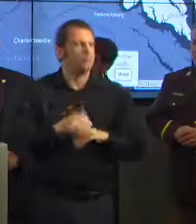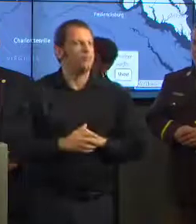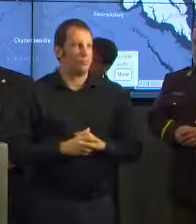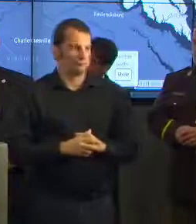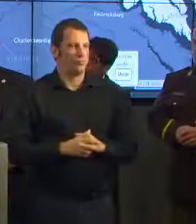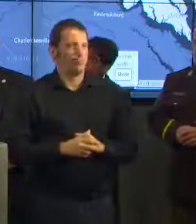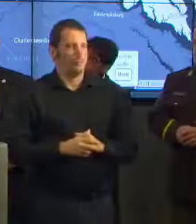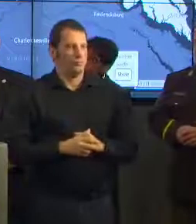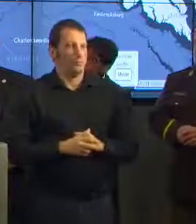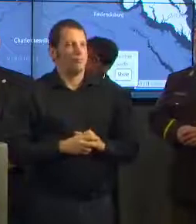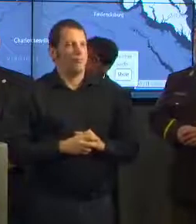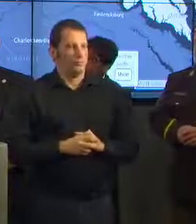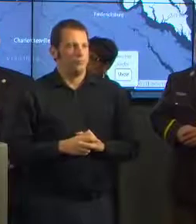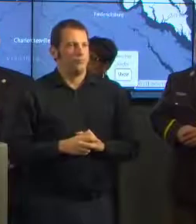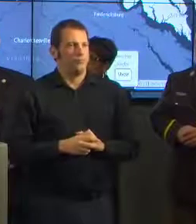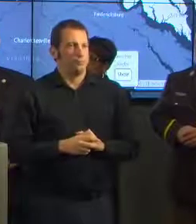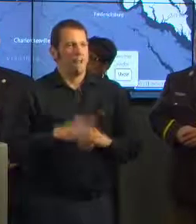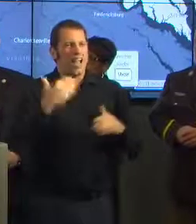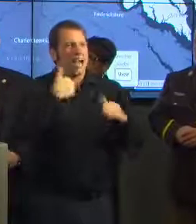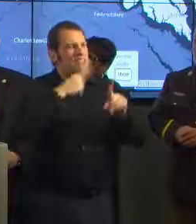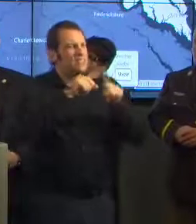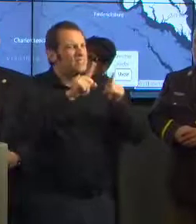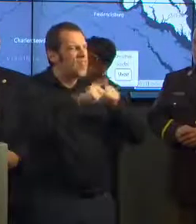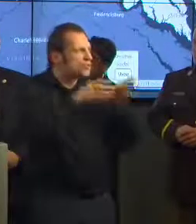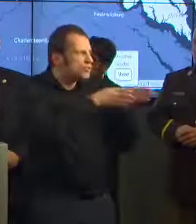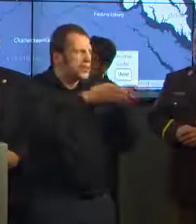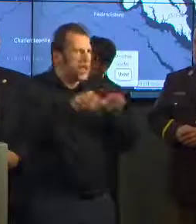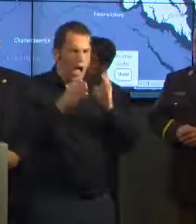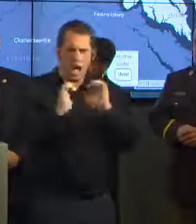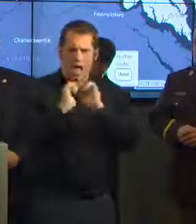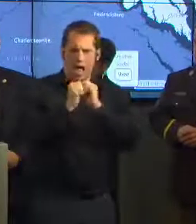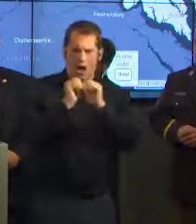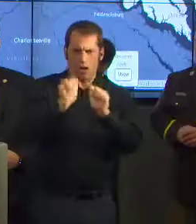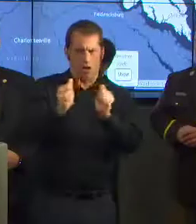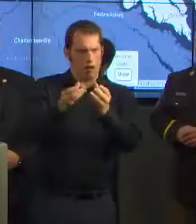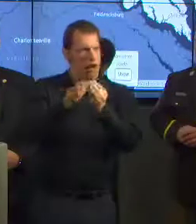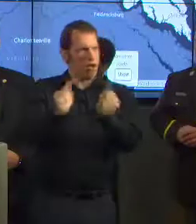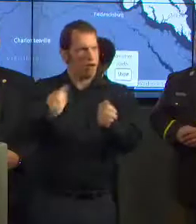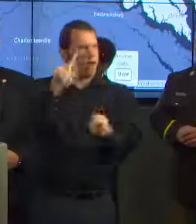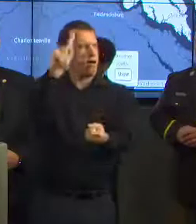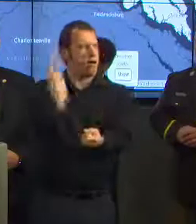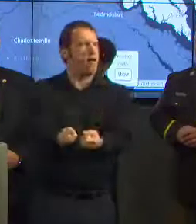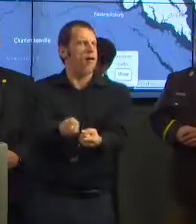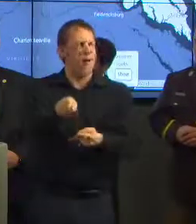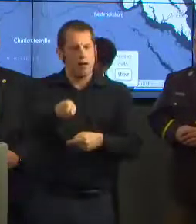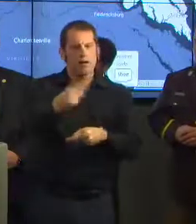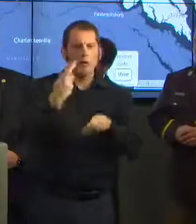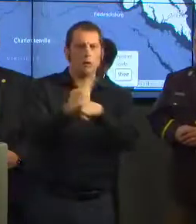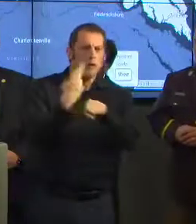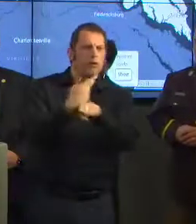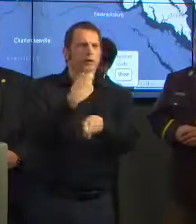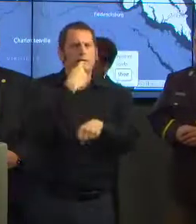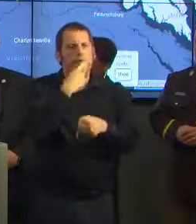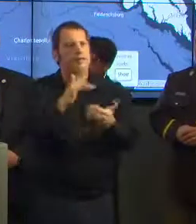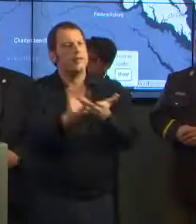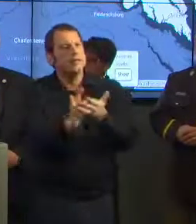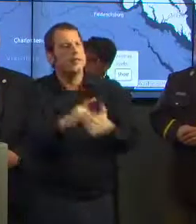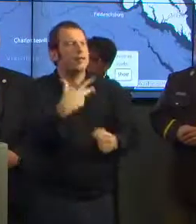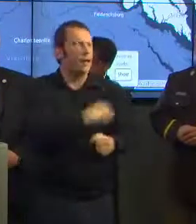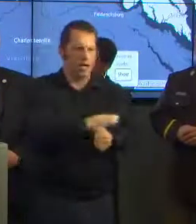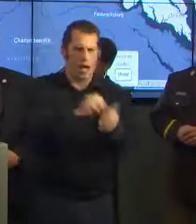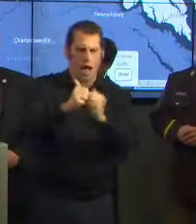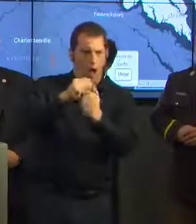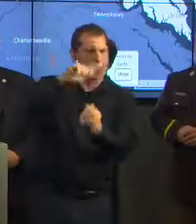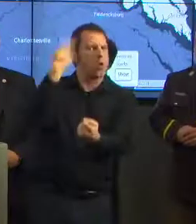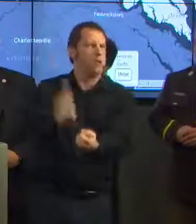tackle the evolving threat of heroin and opioid addiction. The initiative includes three important pieces of